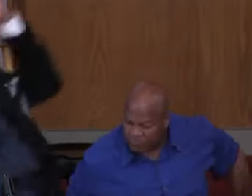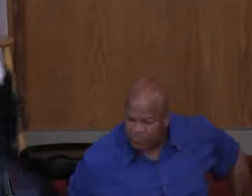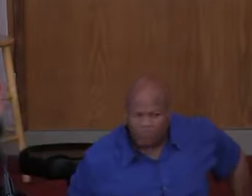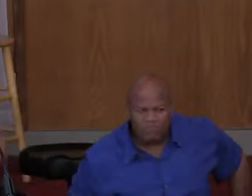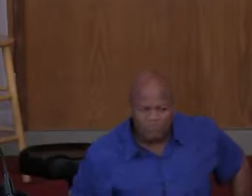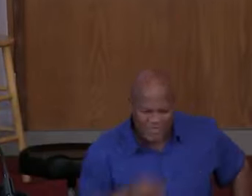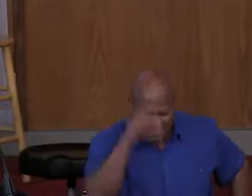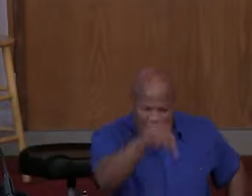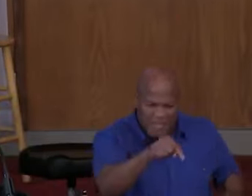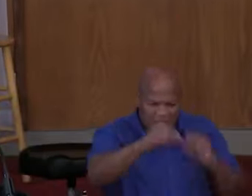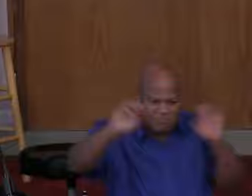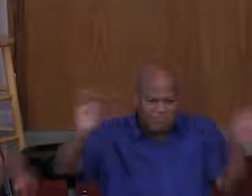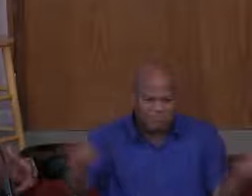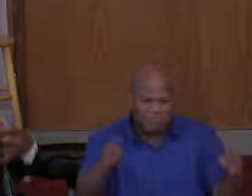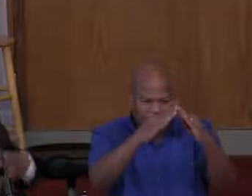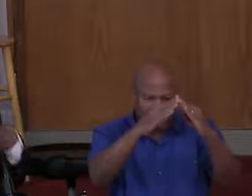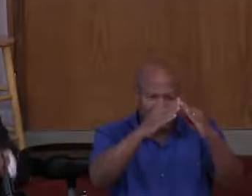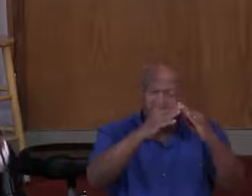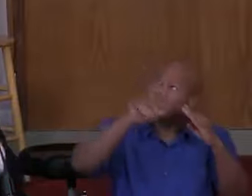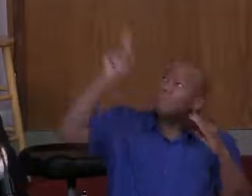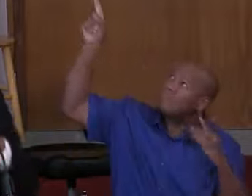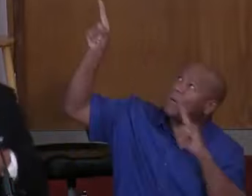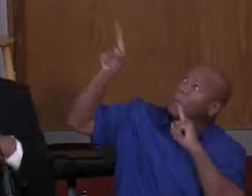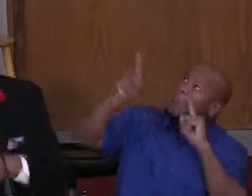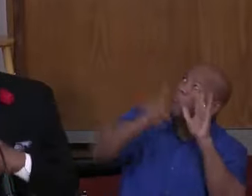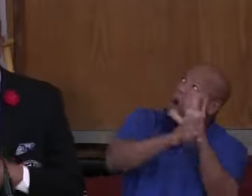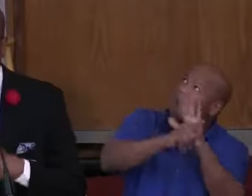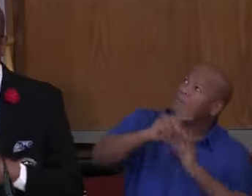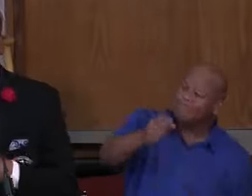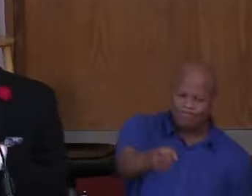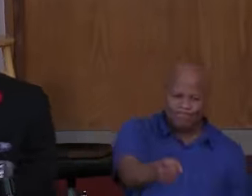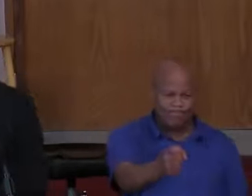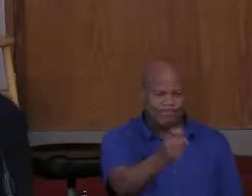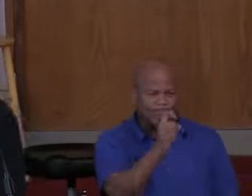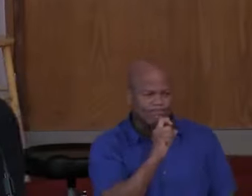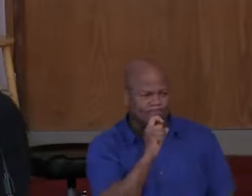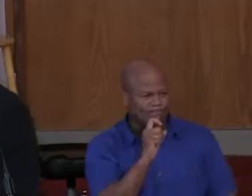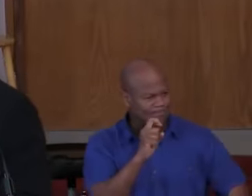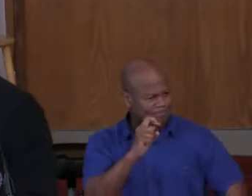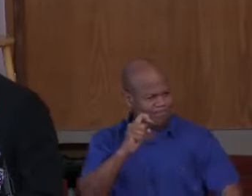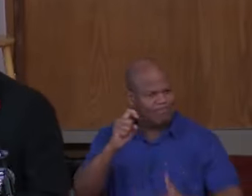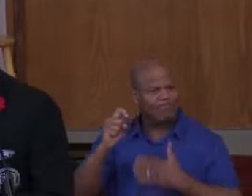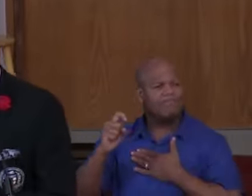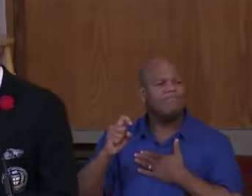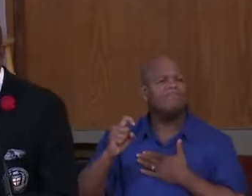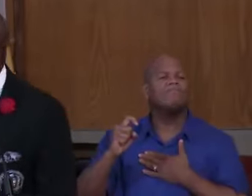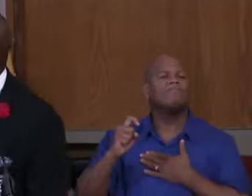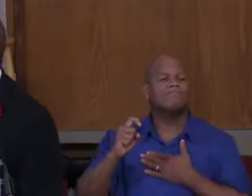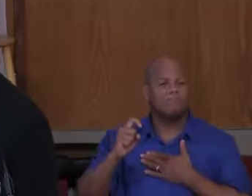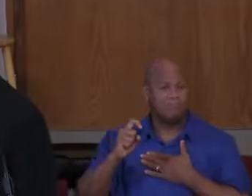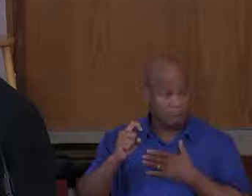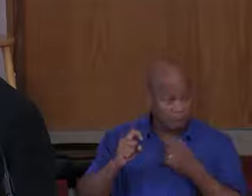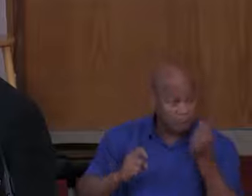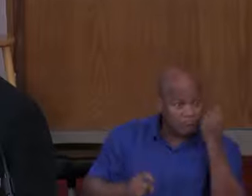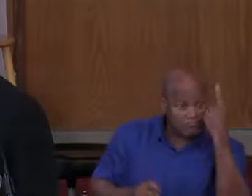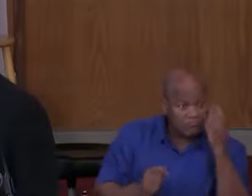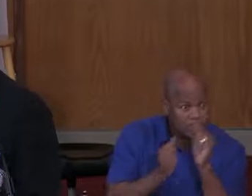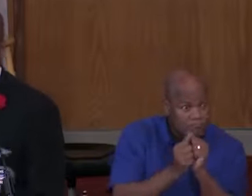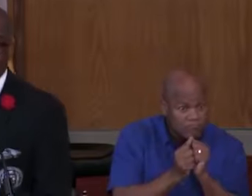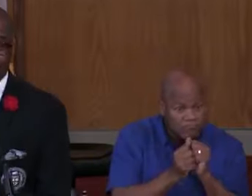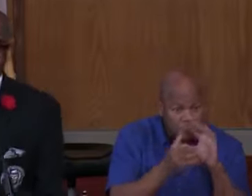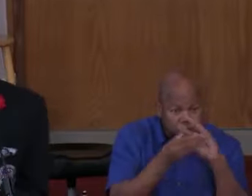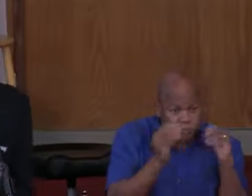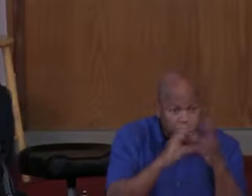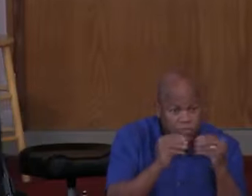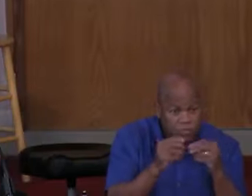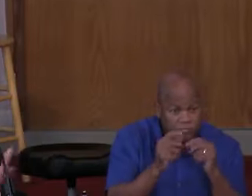This mountain that God has promised is mine. Y'all still with me? Now,